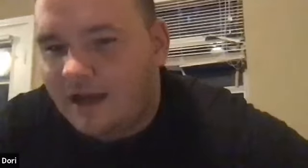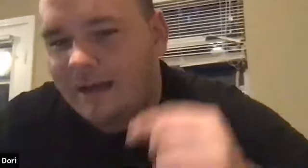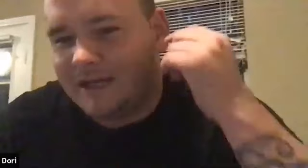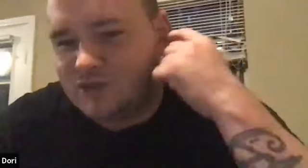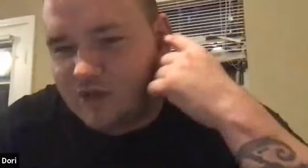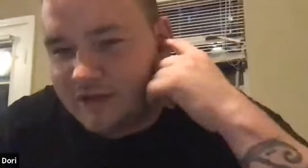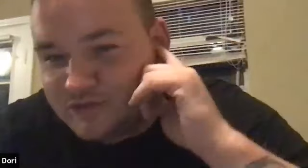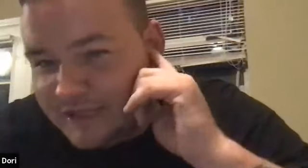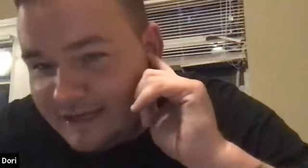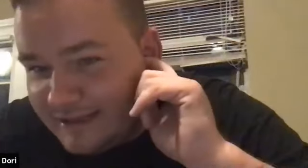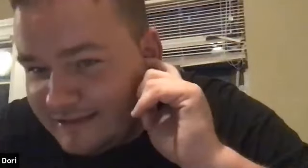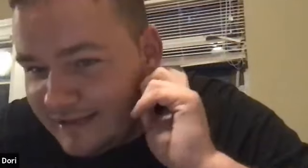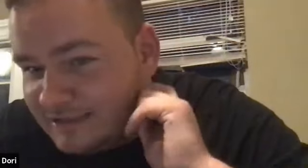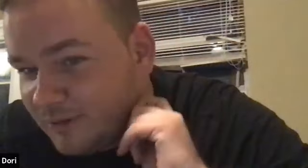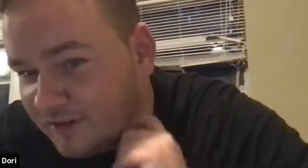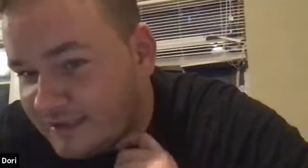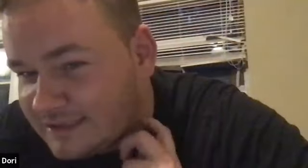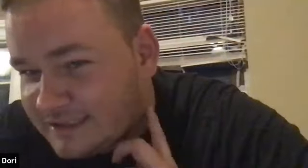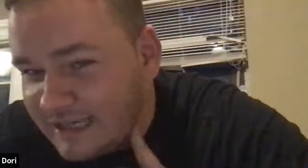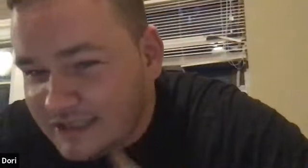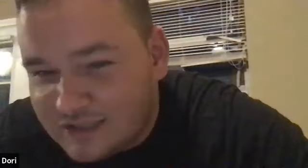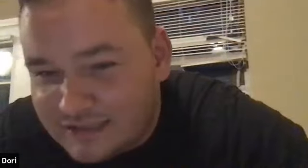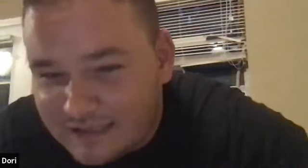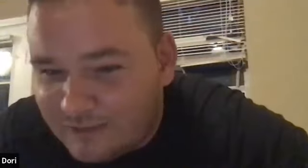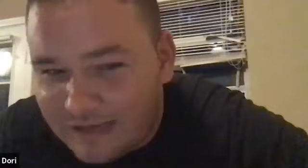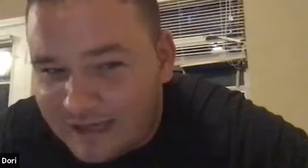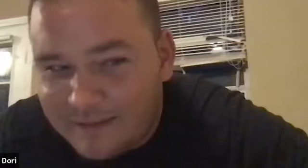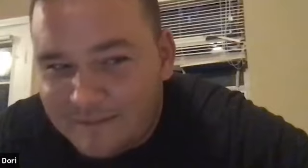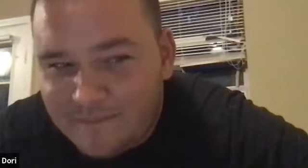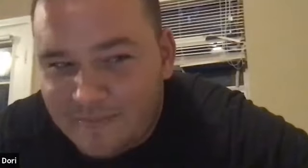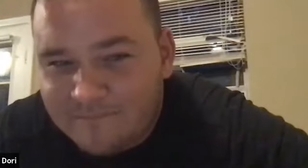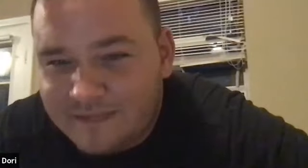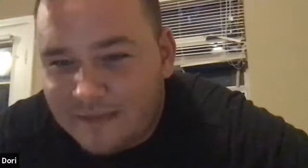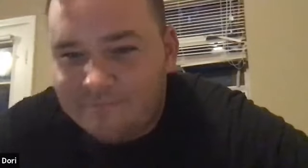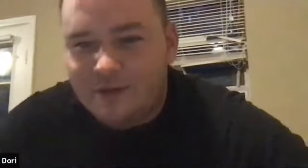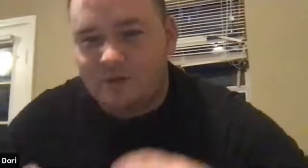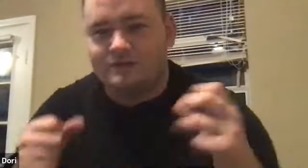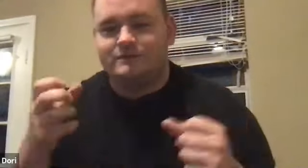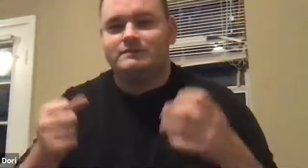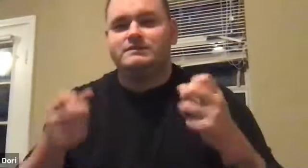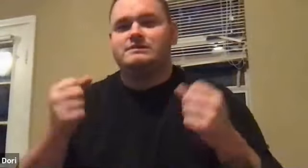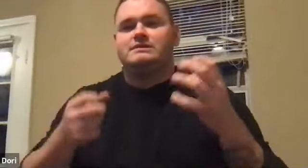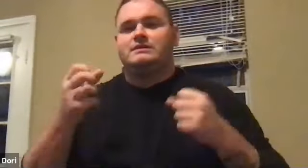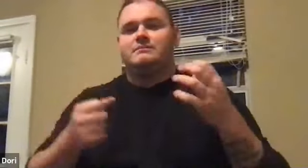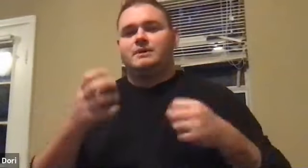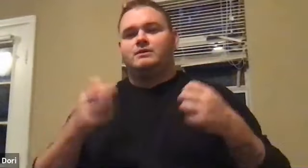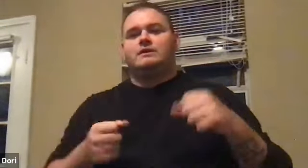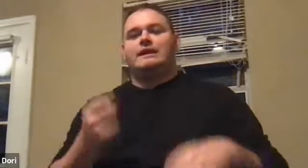I'm not sure I understand that last part of that sentence, Ashley. I ain't gonna lie. Yeah, milk. Milk. And